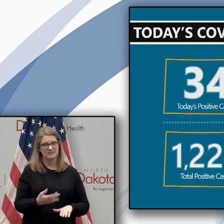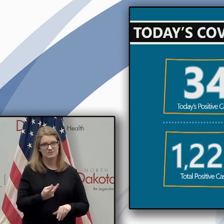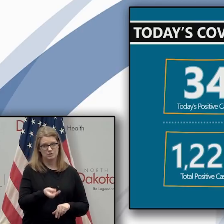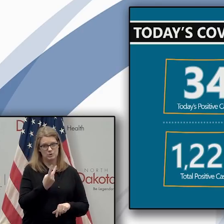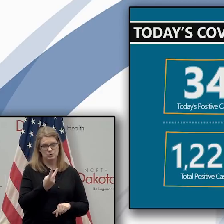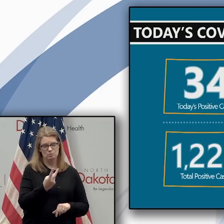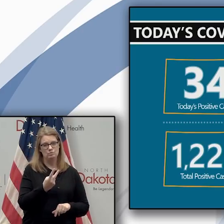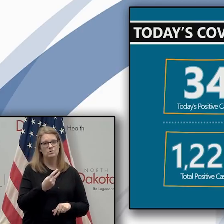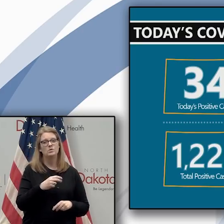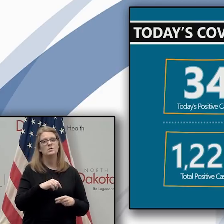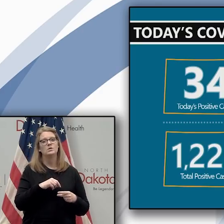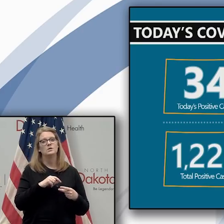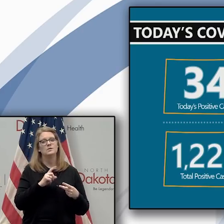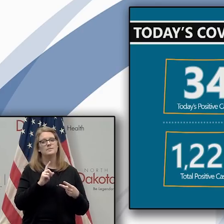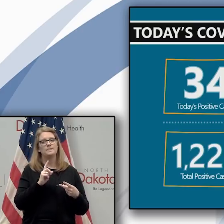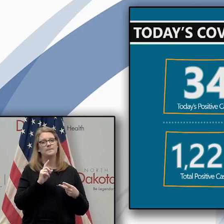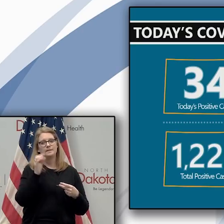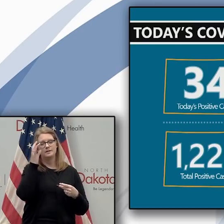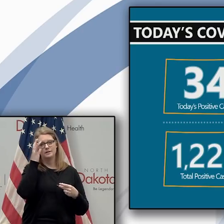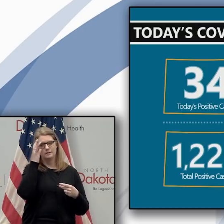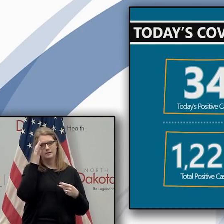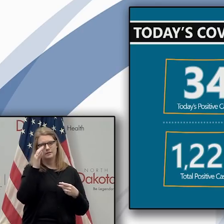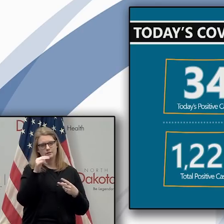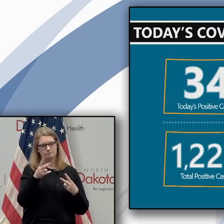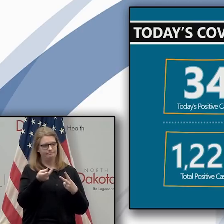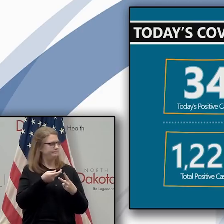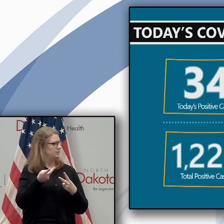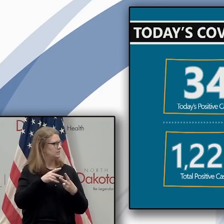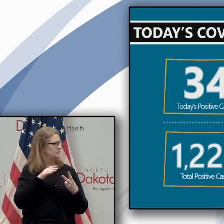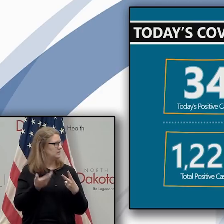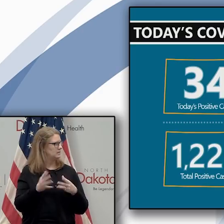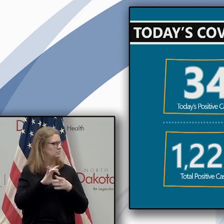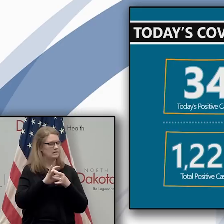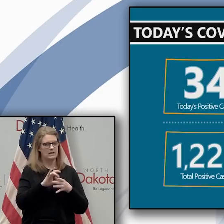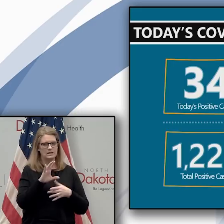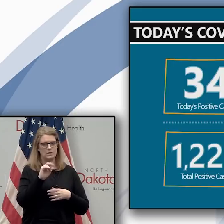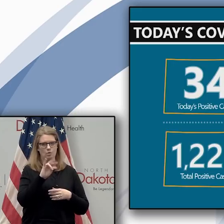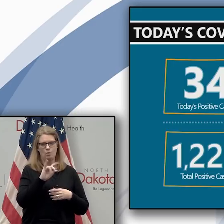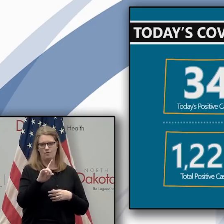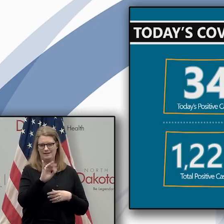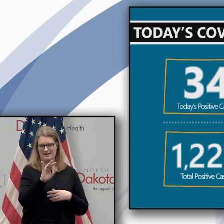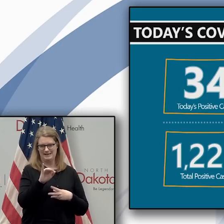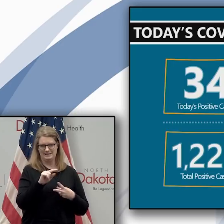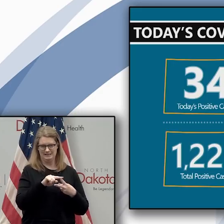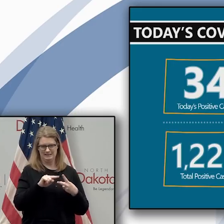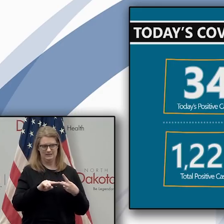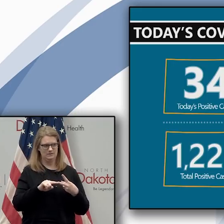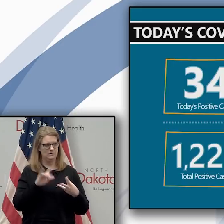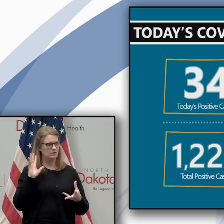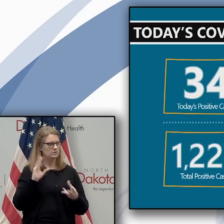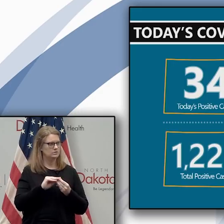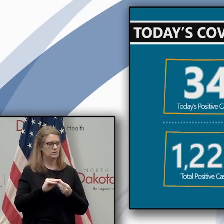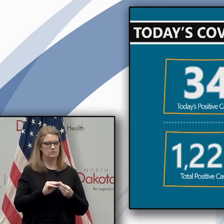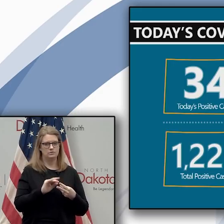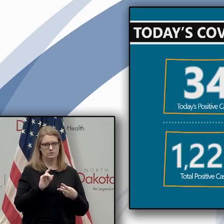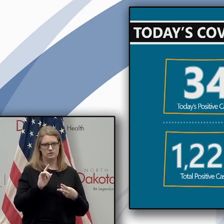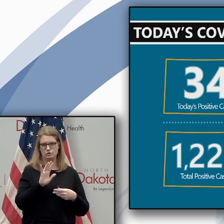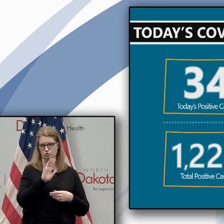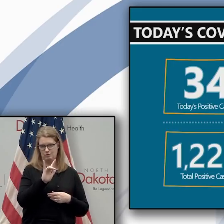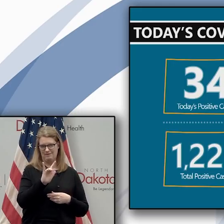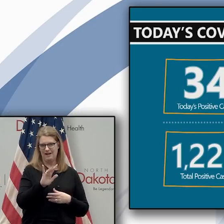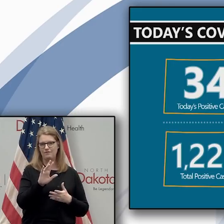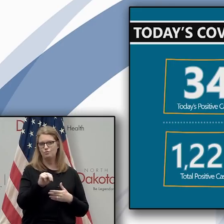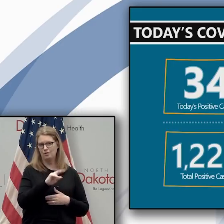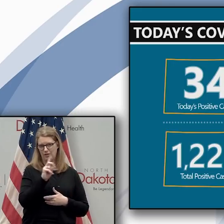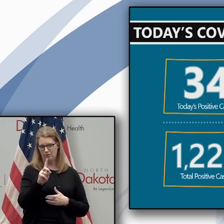weekend related to COVID-19, bringing to a total of 25 North